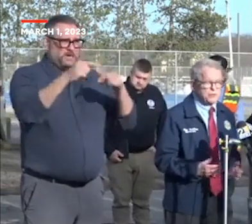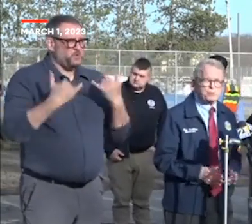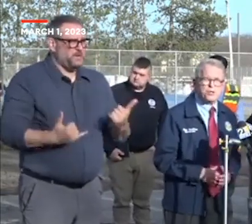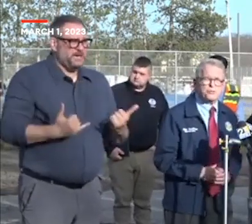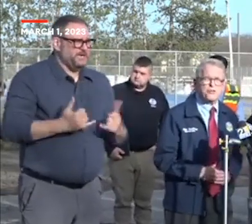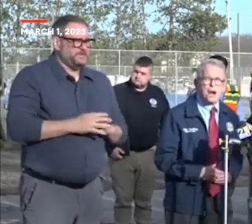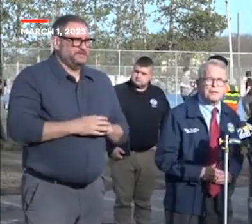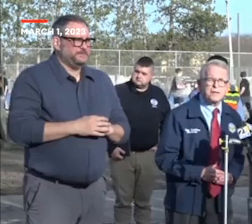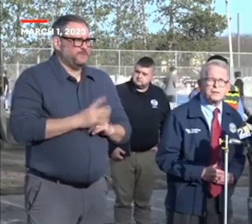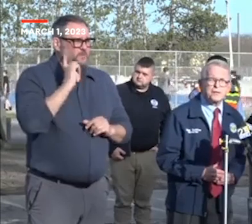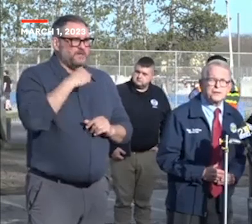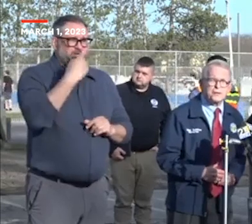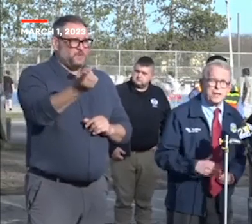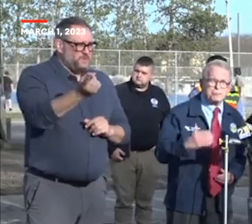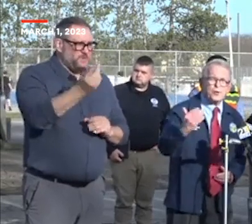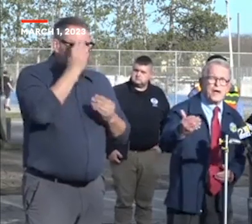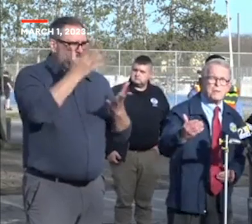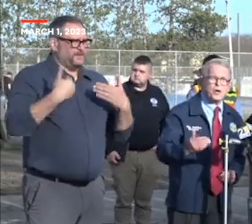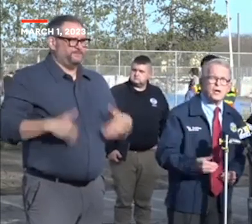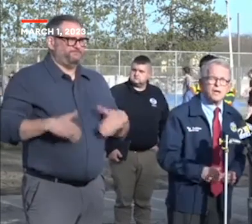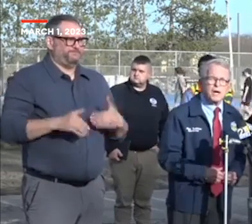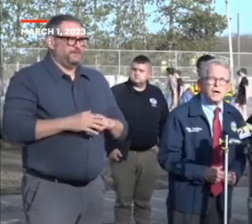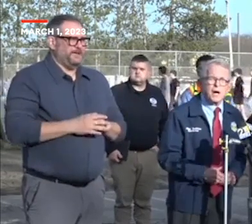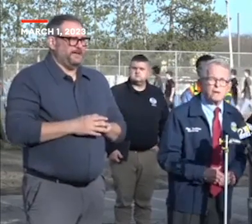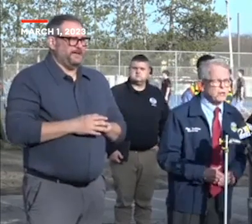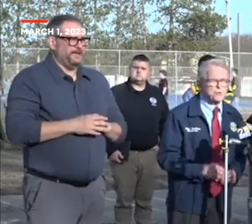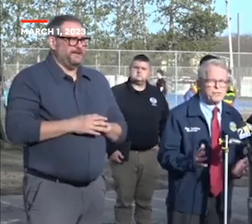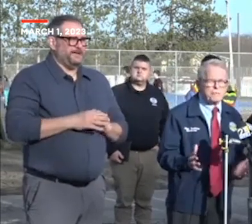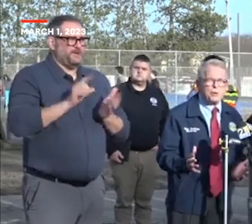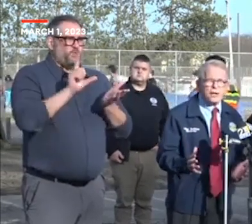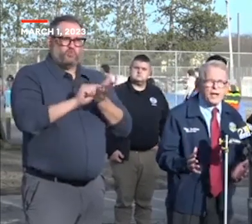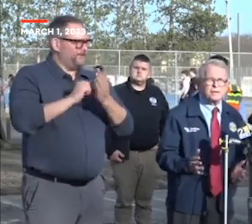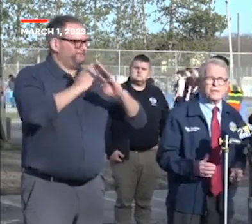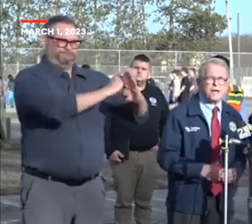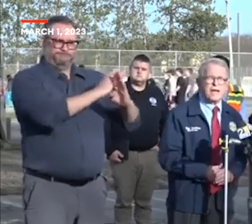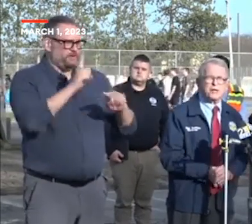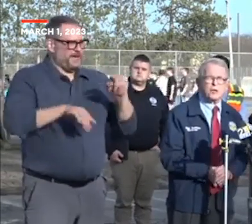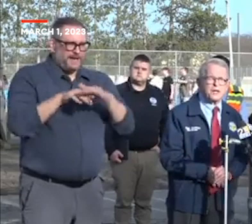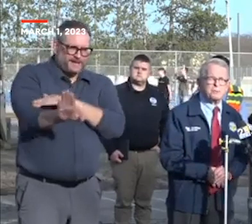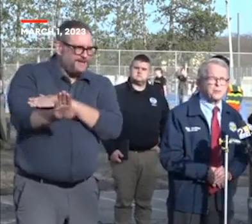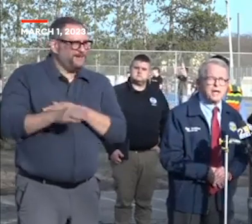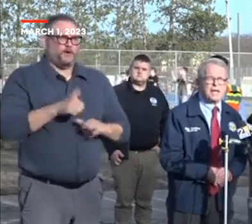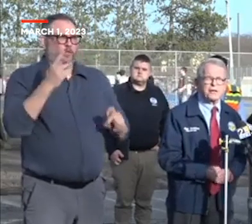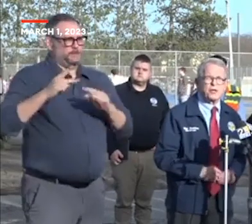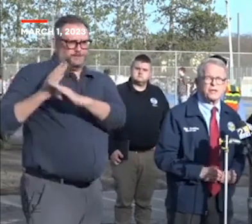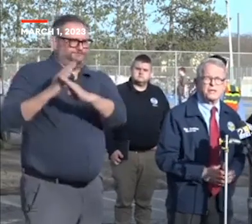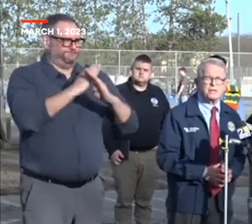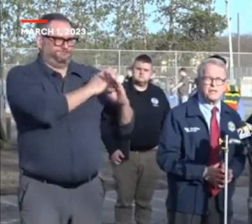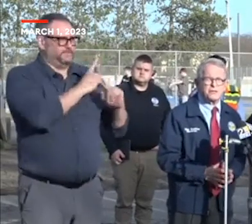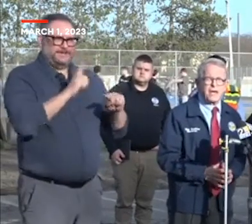tell you the press was stopped. We had a pool camera. You know, they were stopped from going in. They were not allowed to go in. People are not allowed